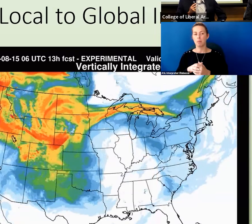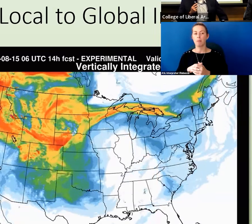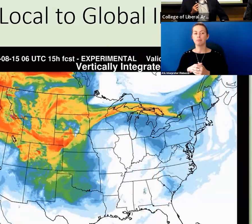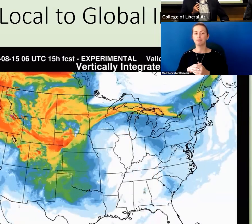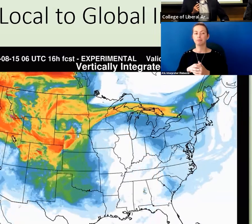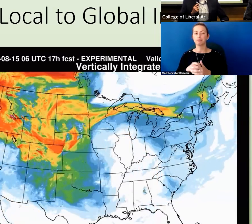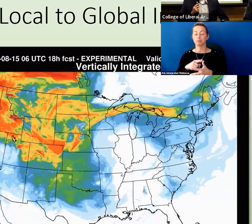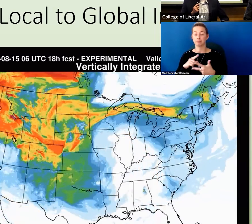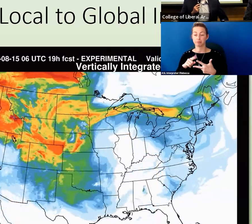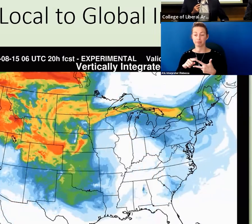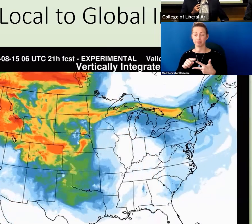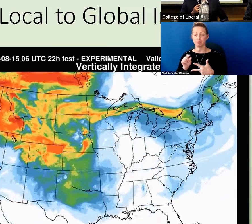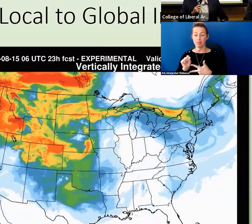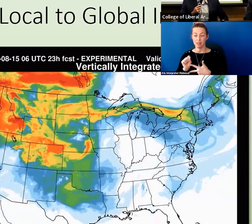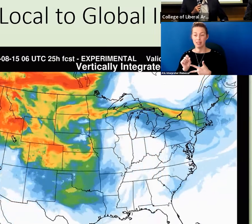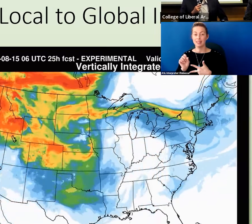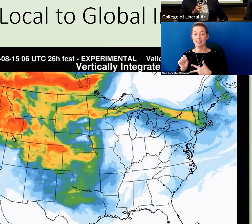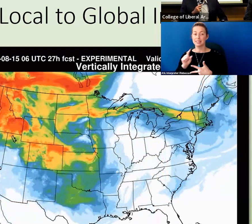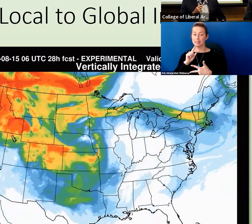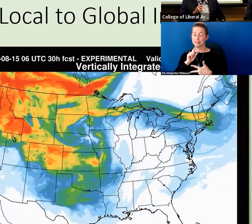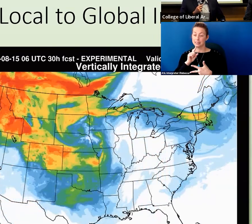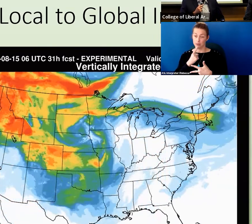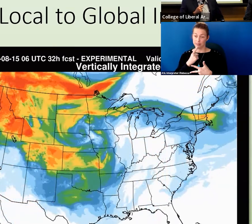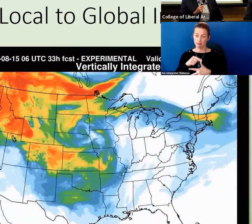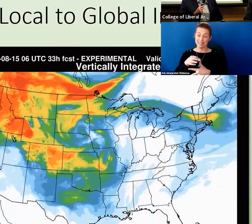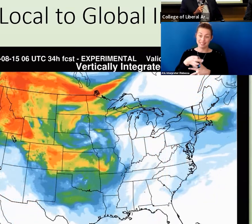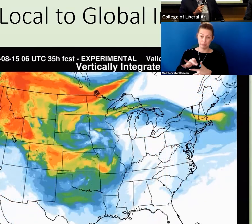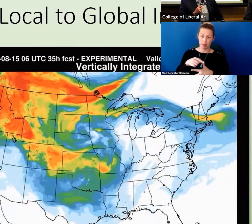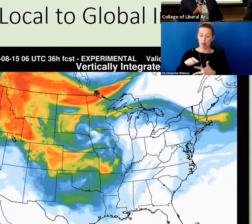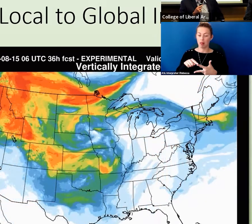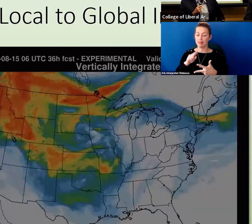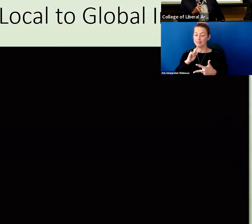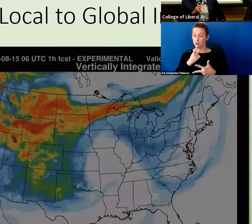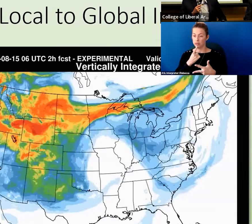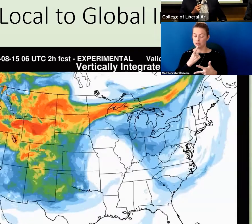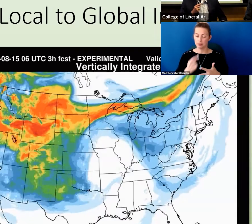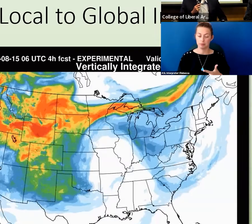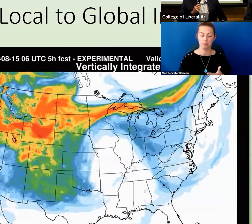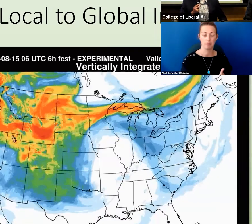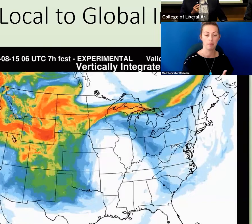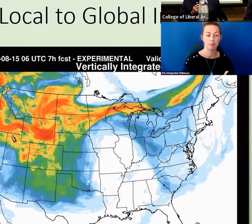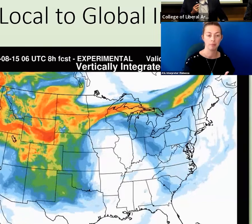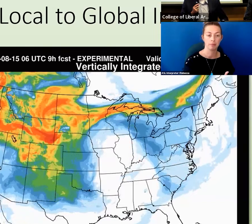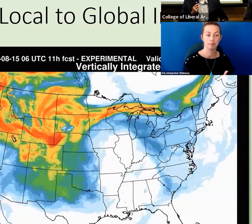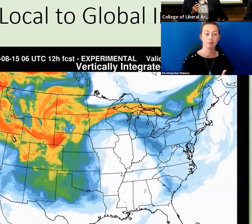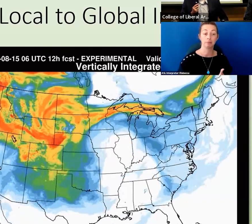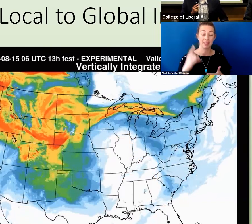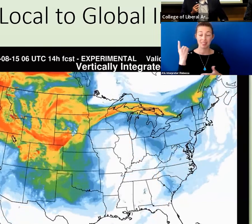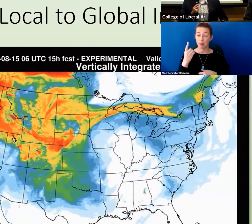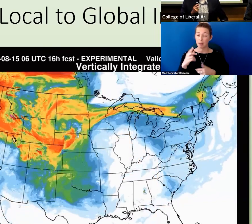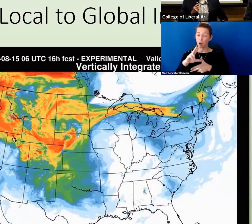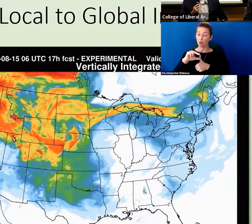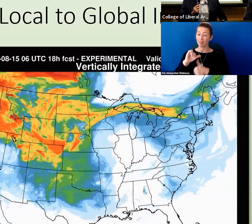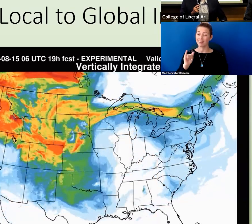The second S, not only is climate change simple, but it's also potentially serious. We can think about Hurricane Ian